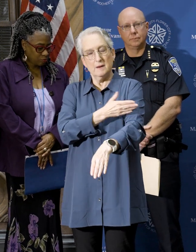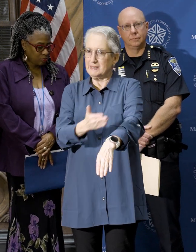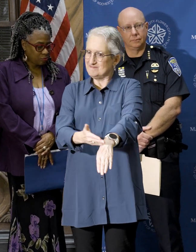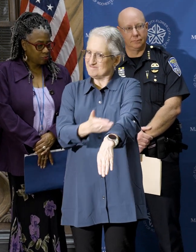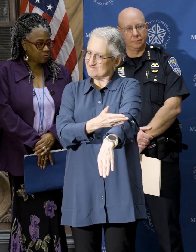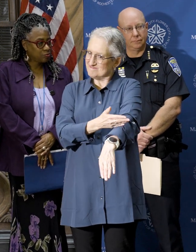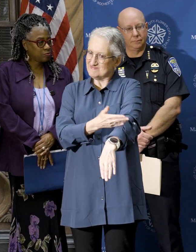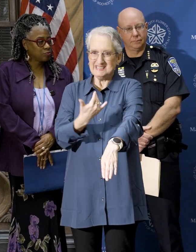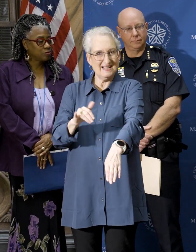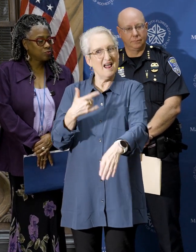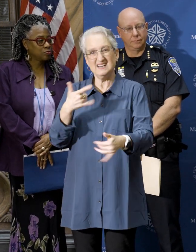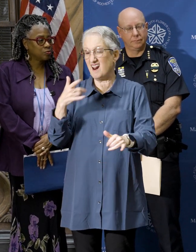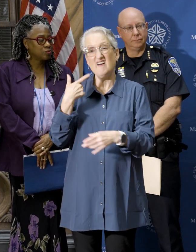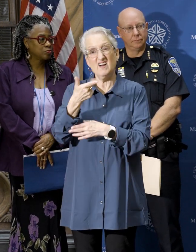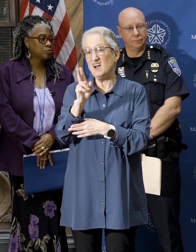in this city.